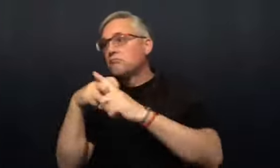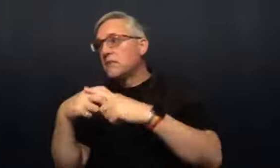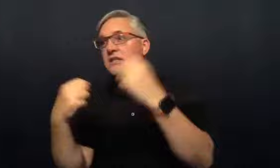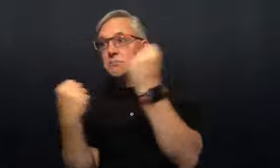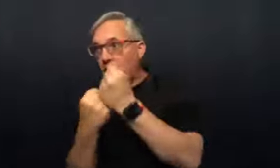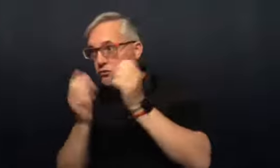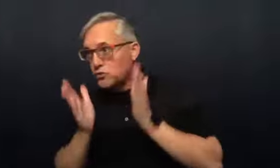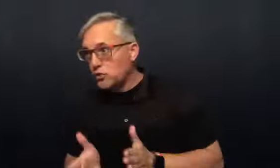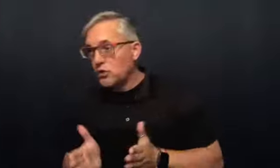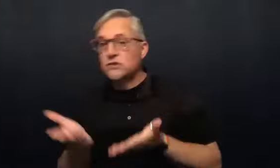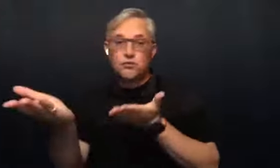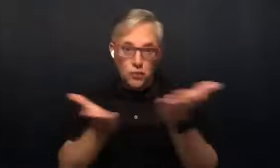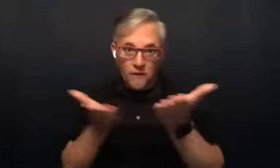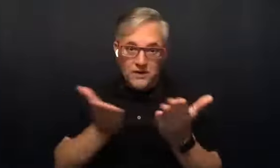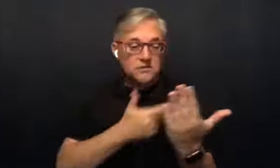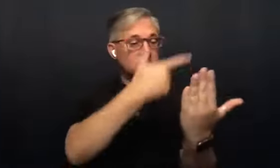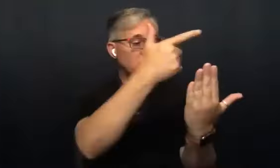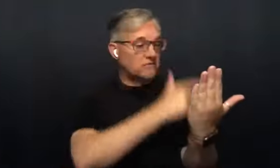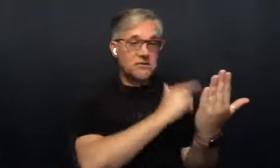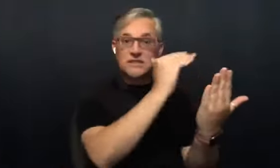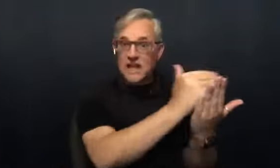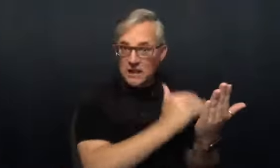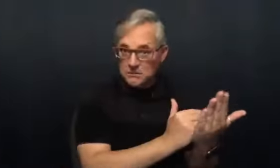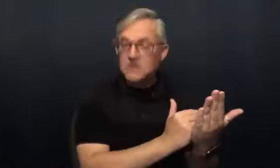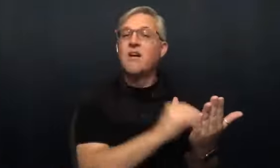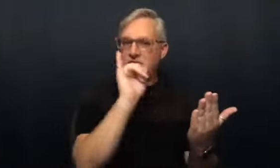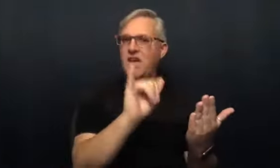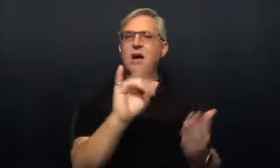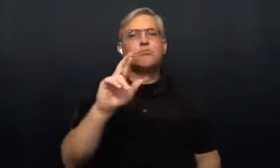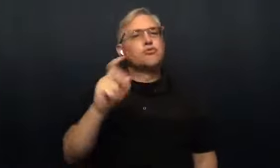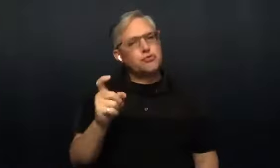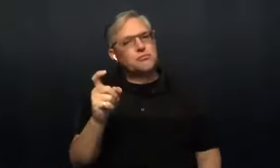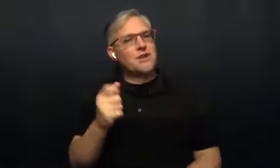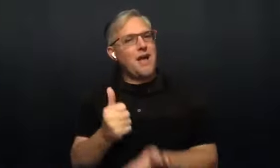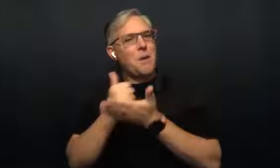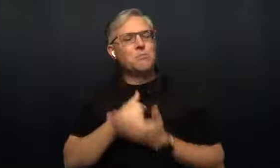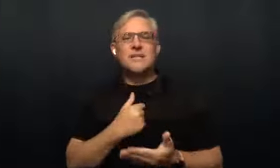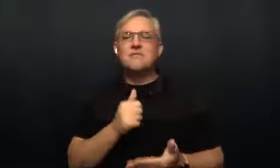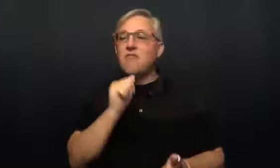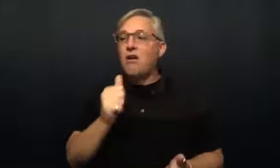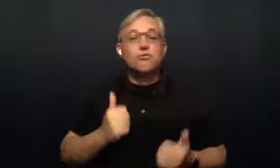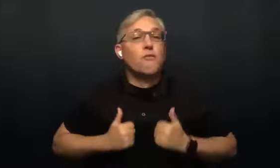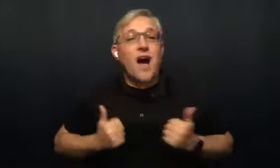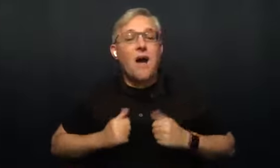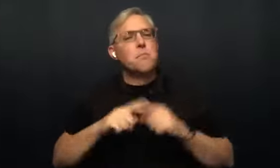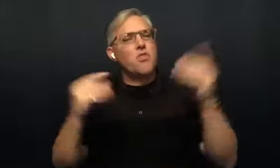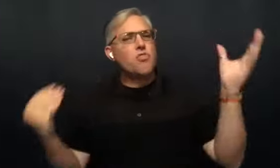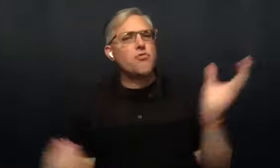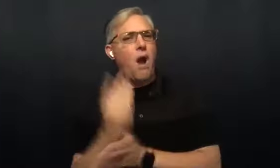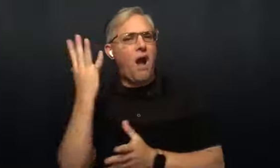Al-Anon prescription in order to thrive in relationships, not survive, but to thrive. So I know we're about end of time, but I want to close